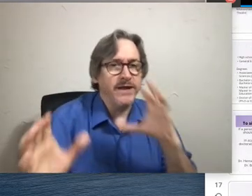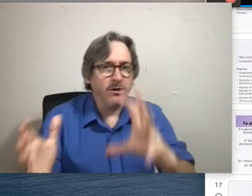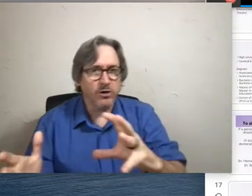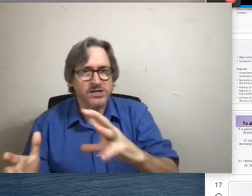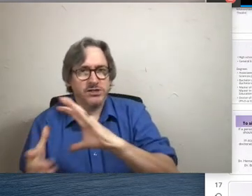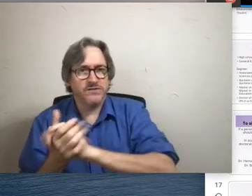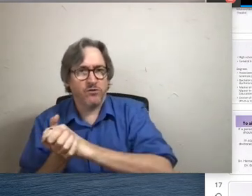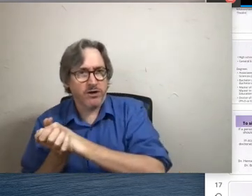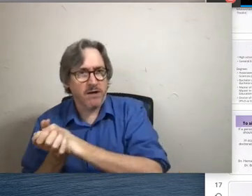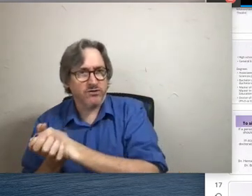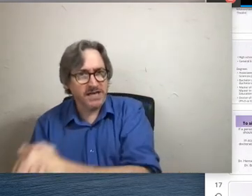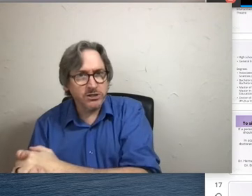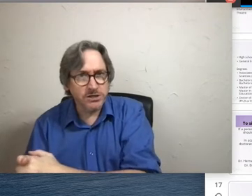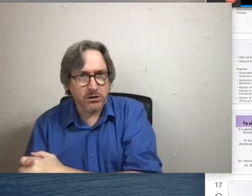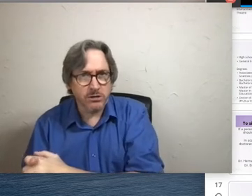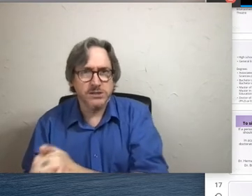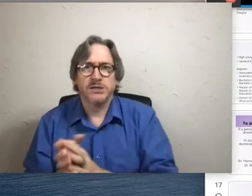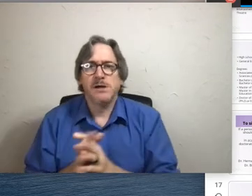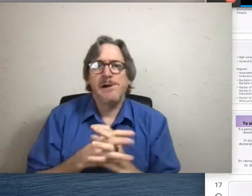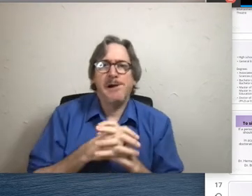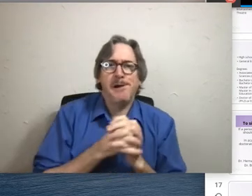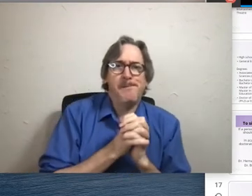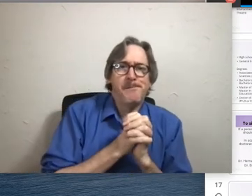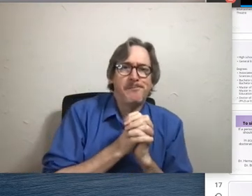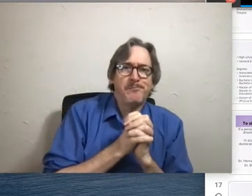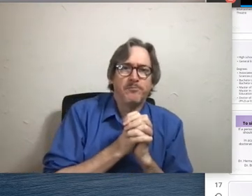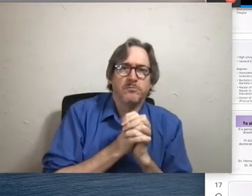And then here are the questions for the conversation starters.